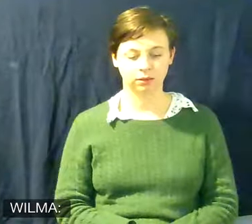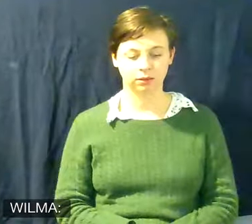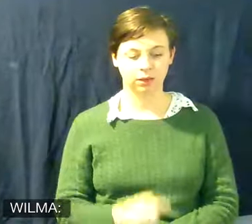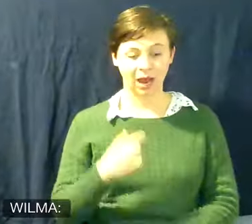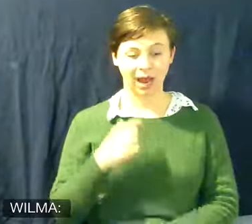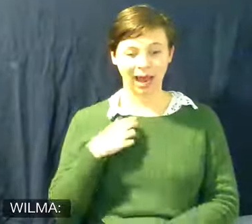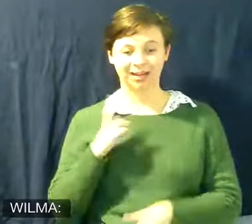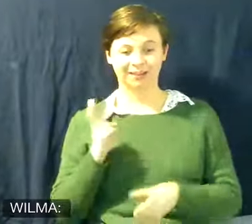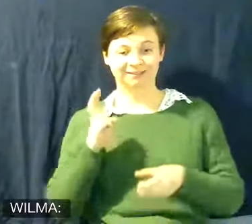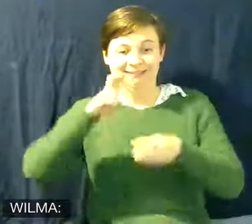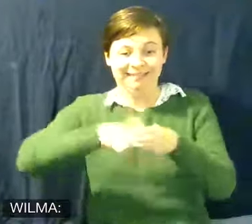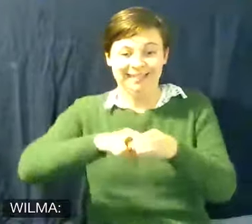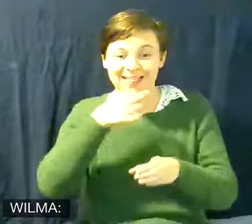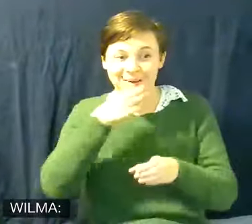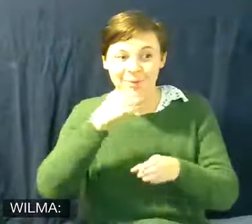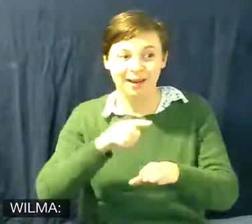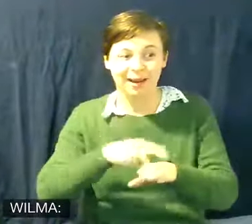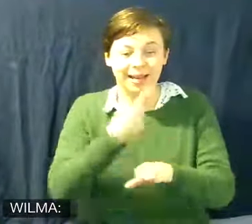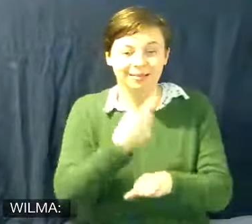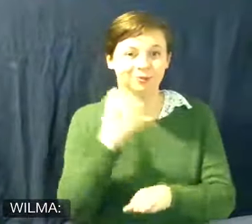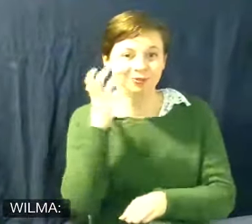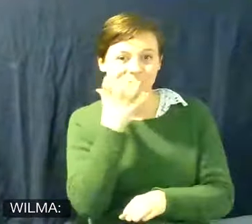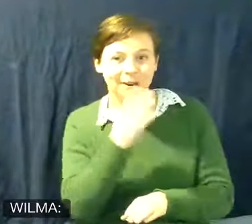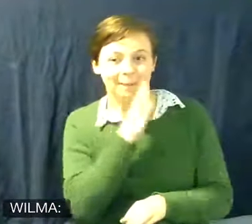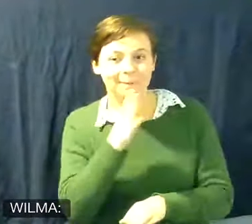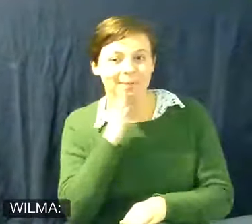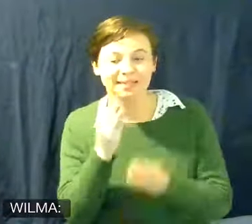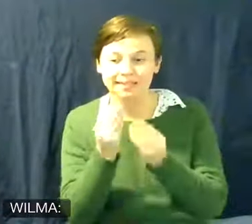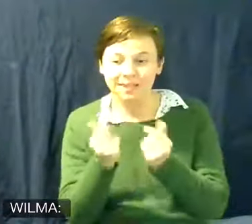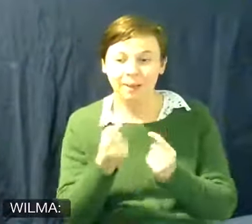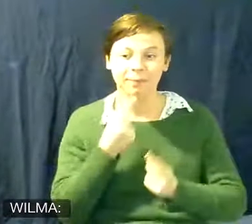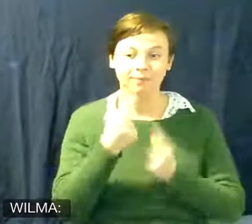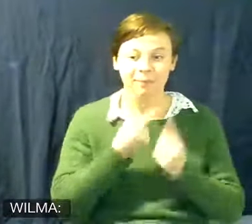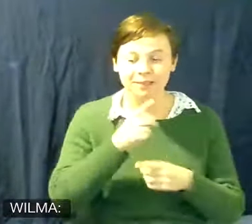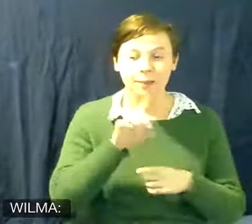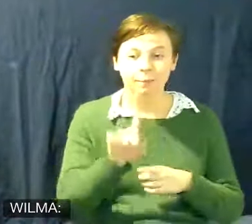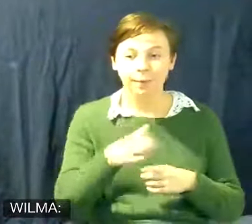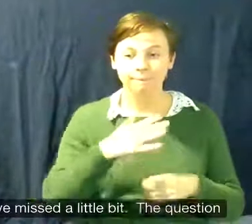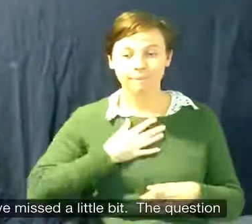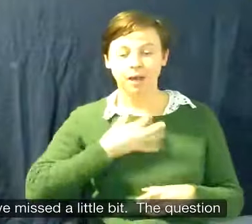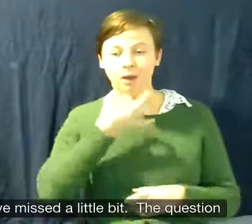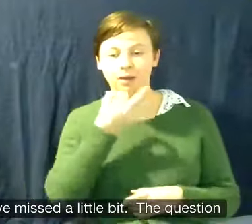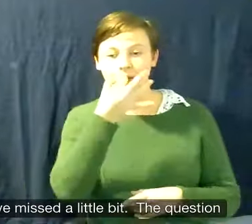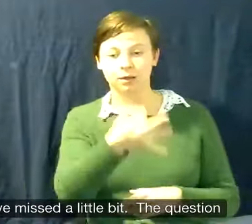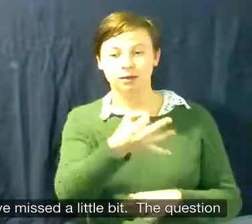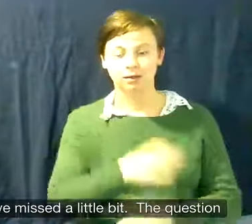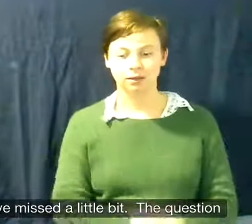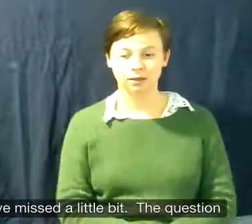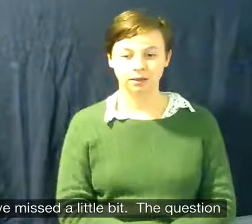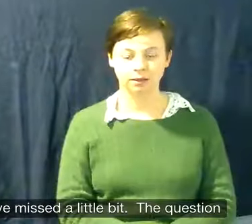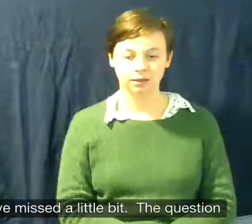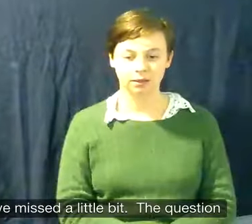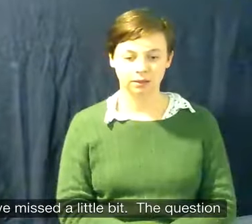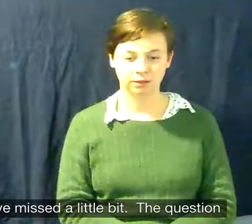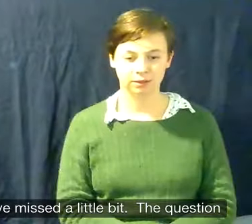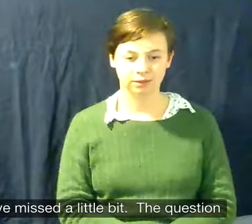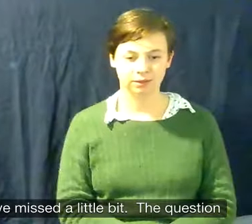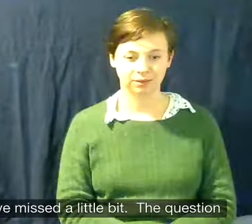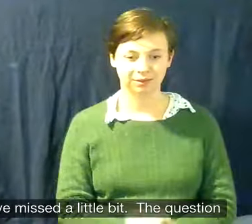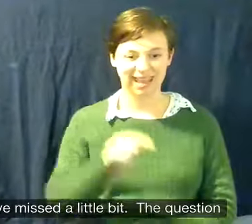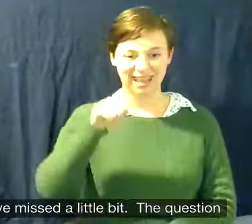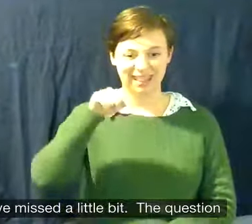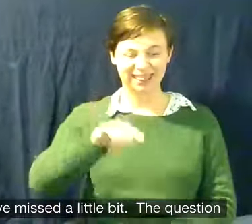bit late, so I've missed a little bit. The question is, when does this, because this is just an